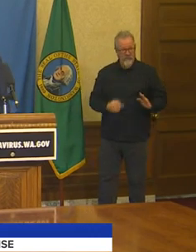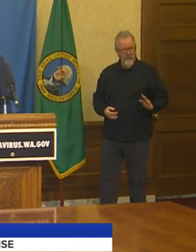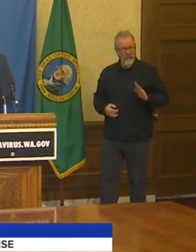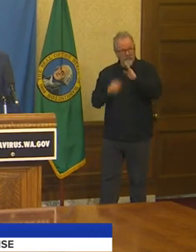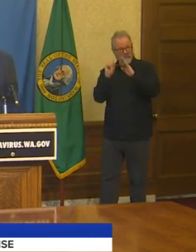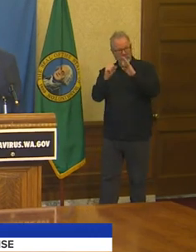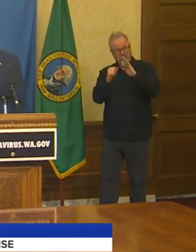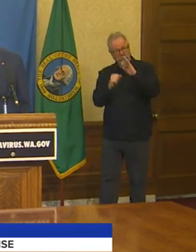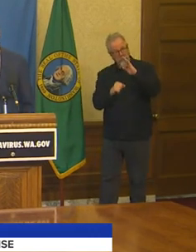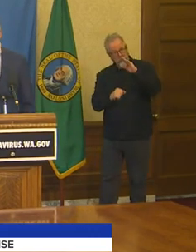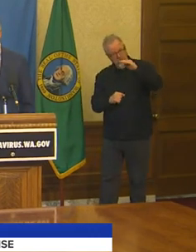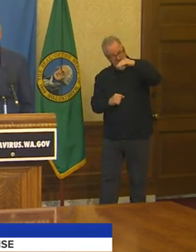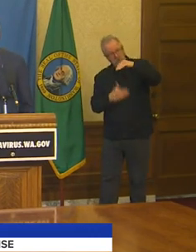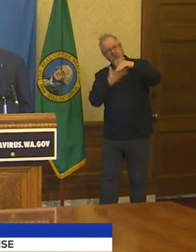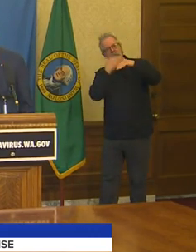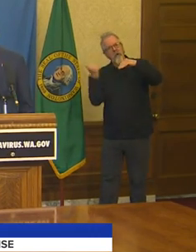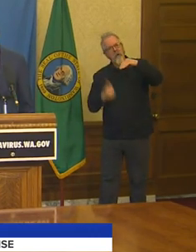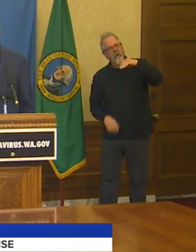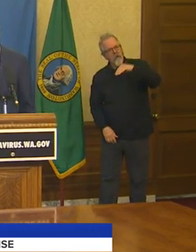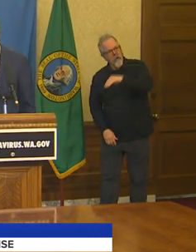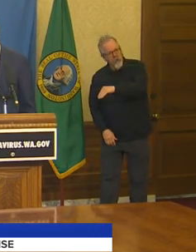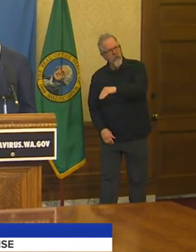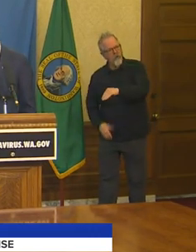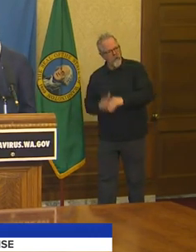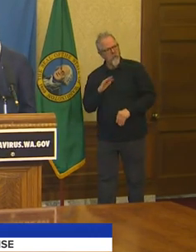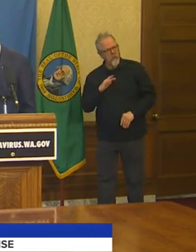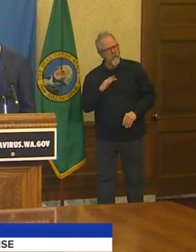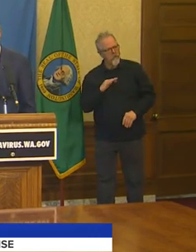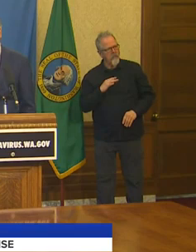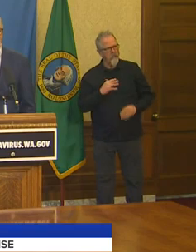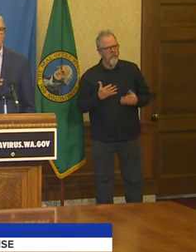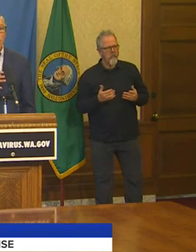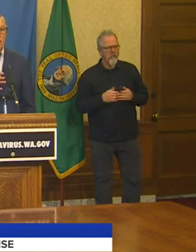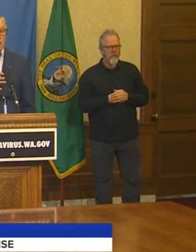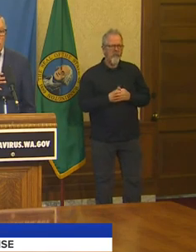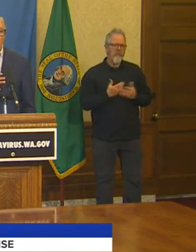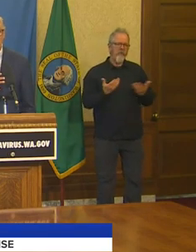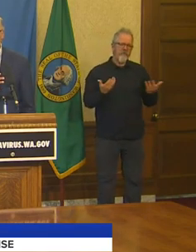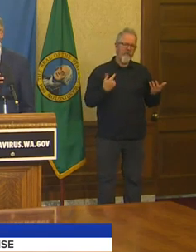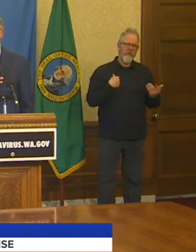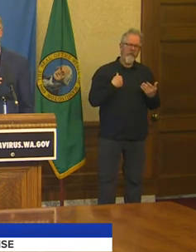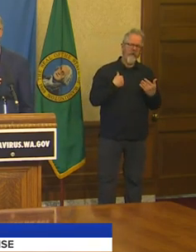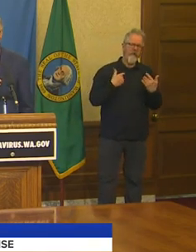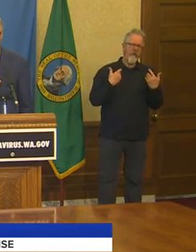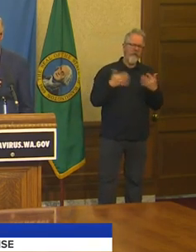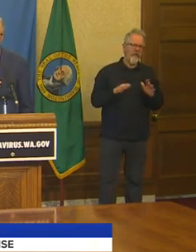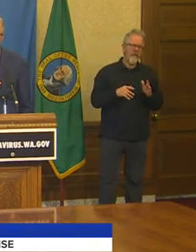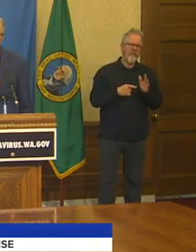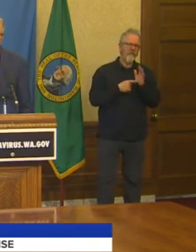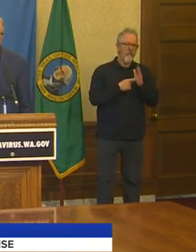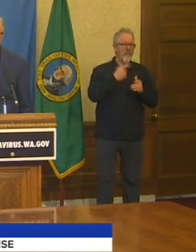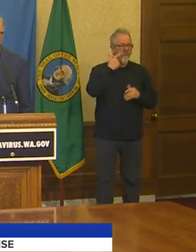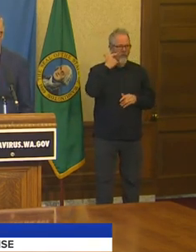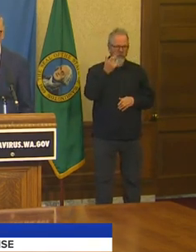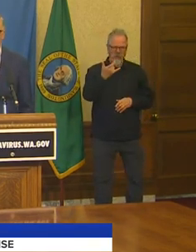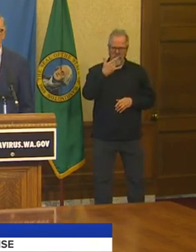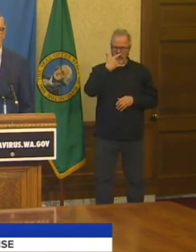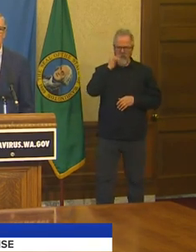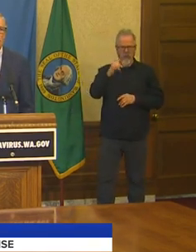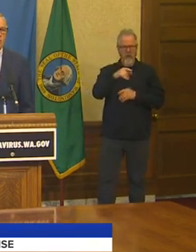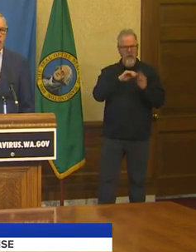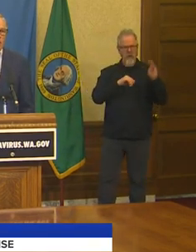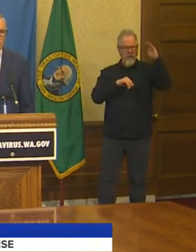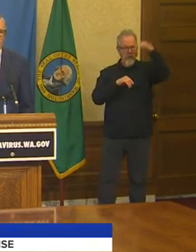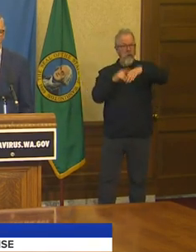data point amongst many, and I almost hesitate to show you this one because there are other data points that are not as sanguine.